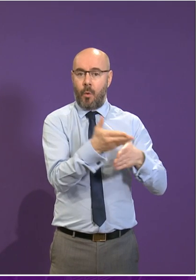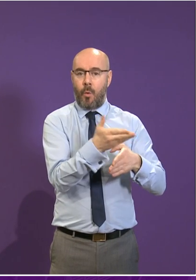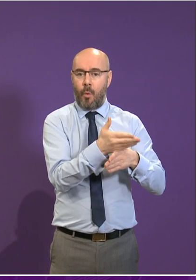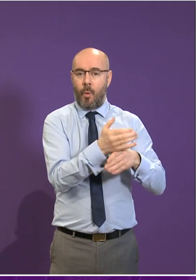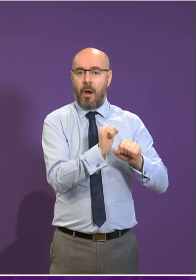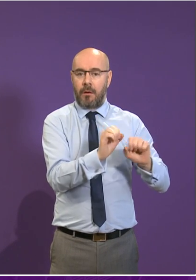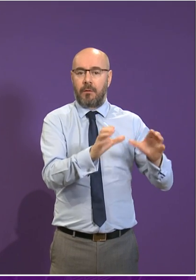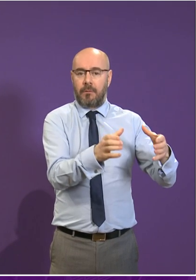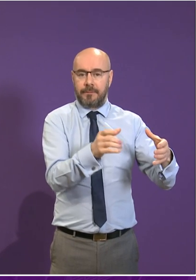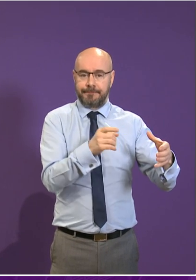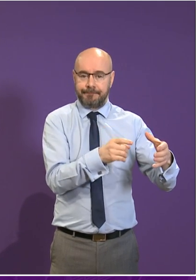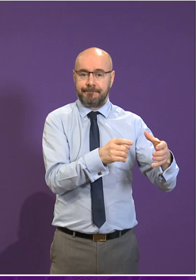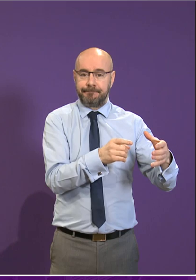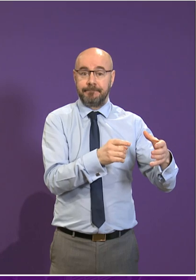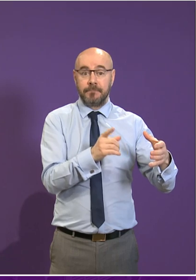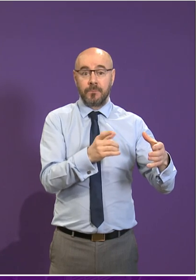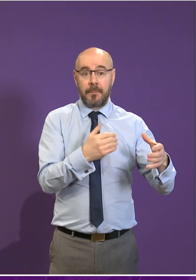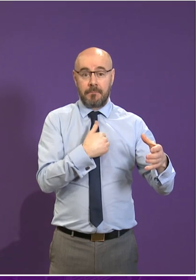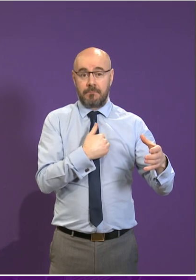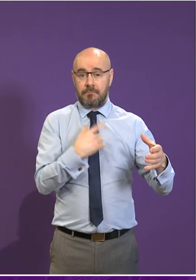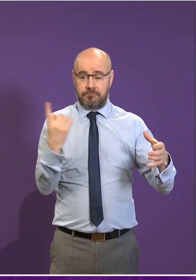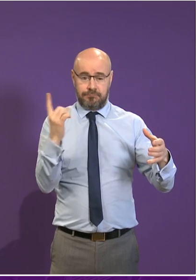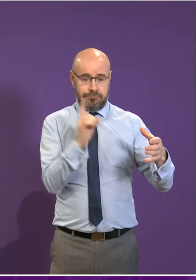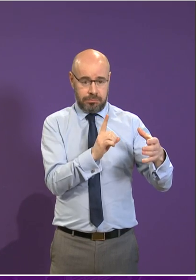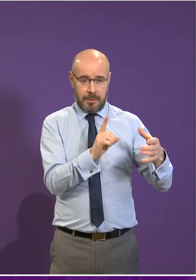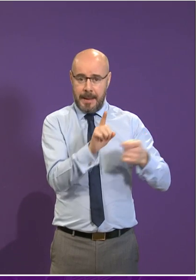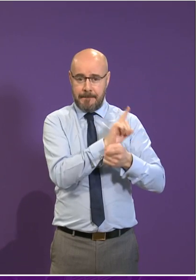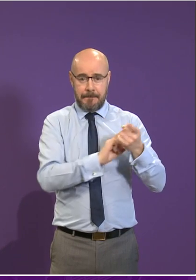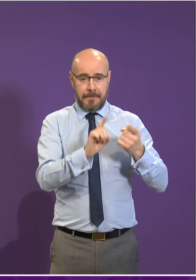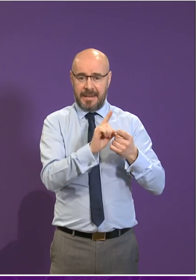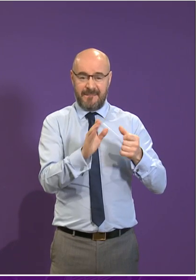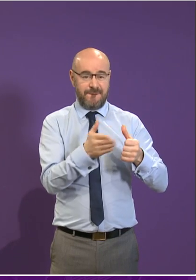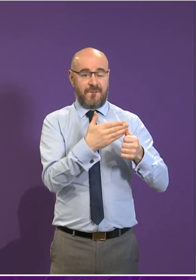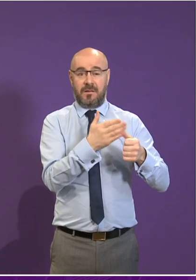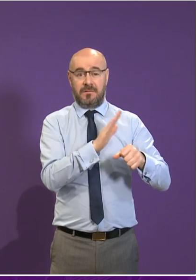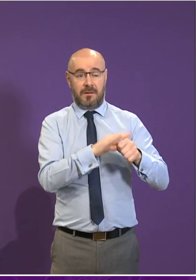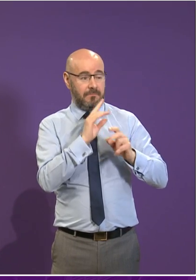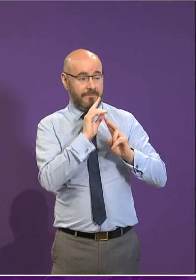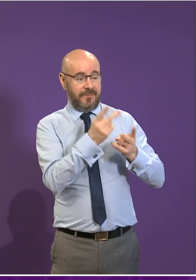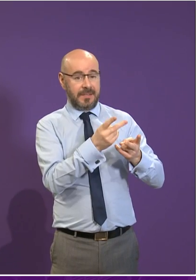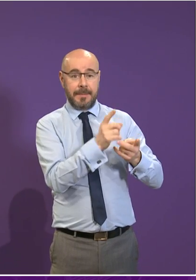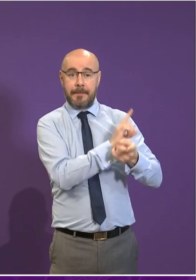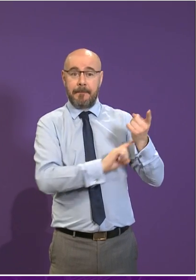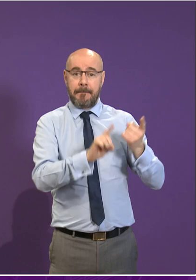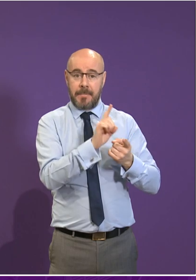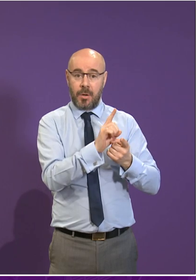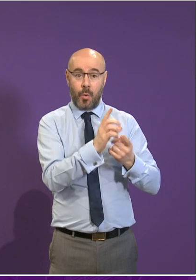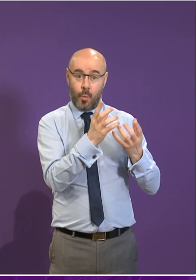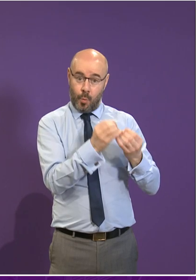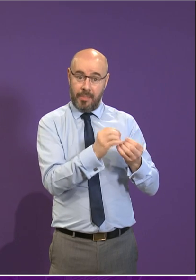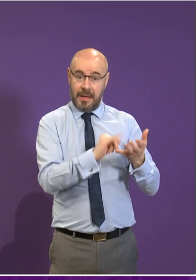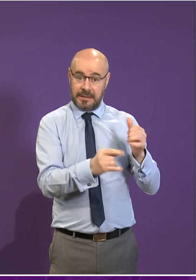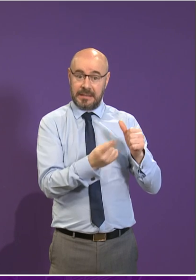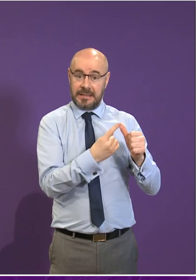Now, one of my first meetings as a minister, one of the first visits I went on, was to the Students